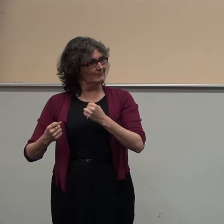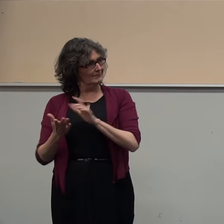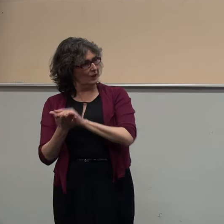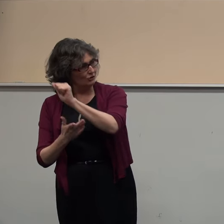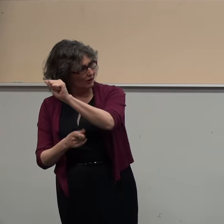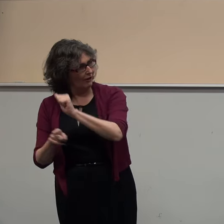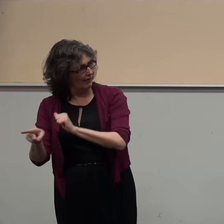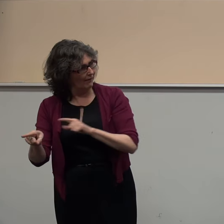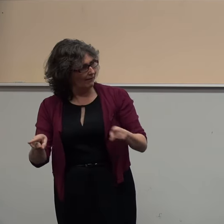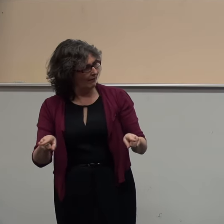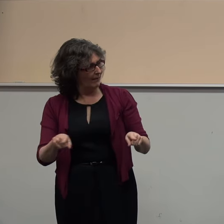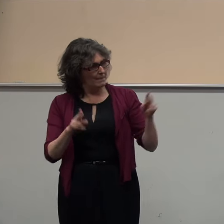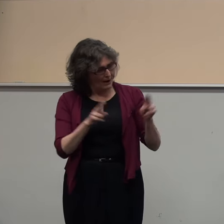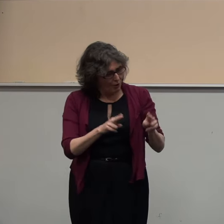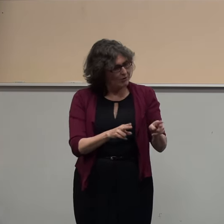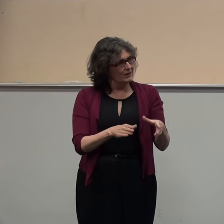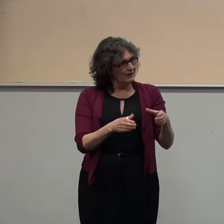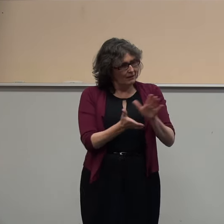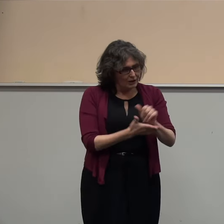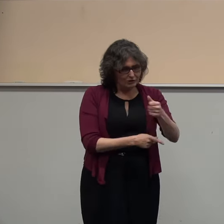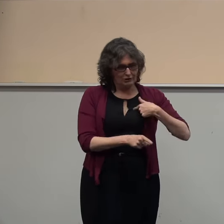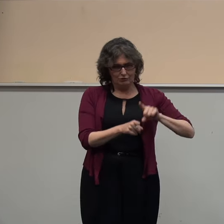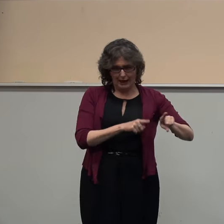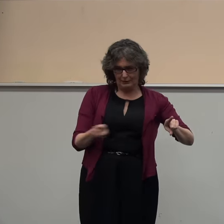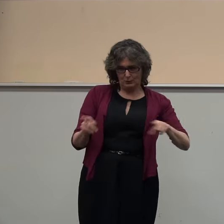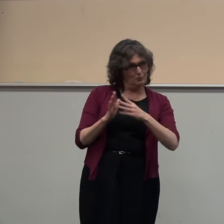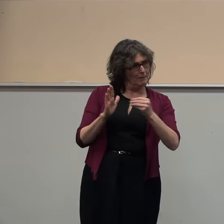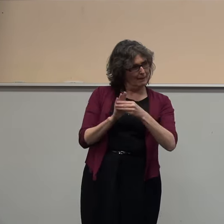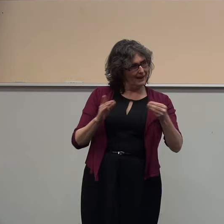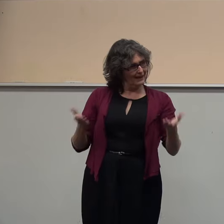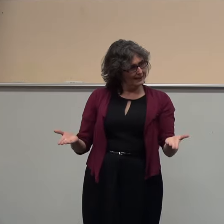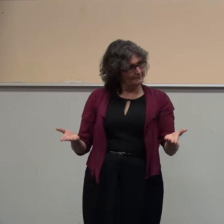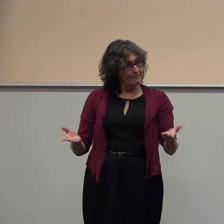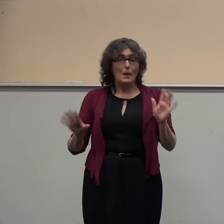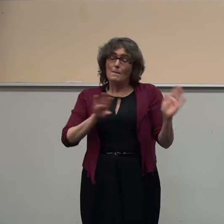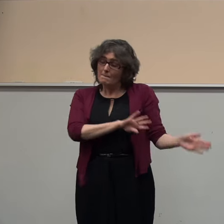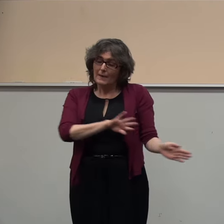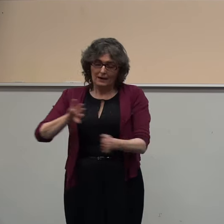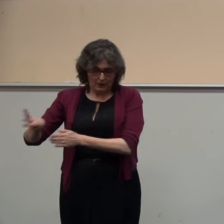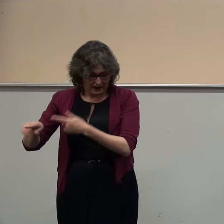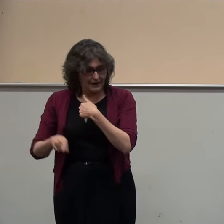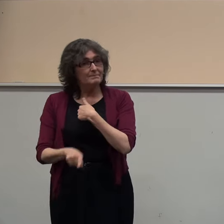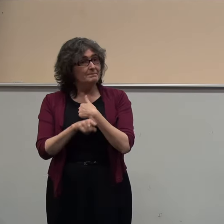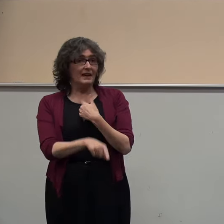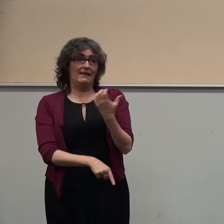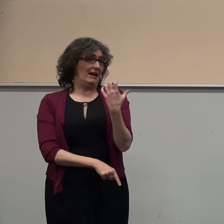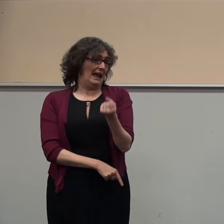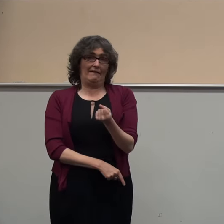unnecessarily. But if I get a group of 10 actors in the room, and deaf people say, let's do The Tempest,